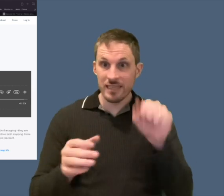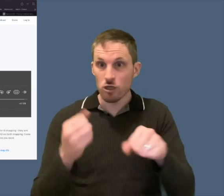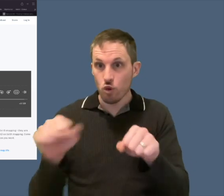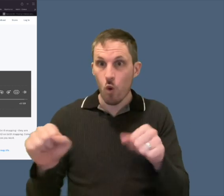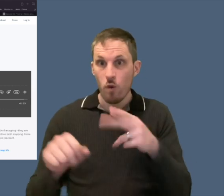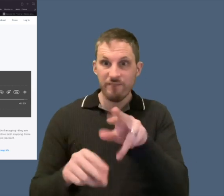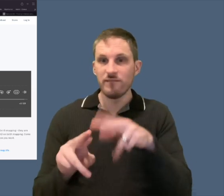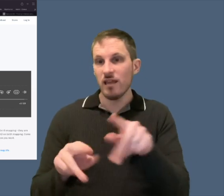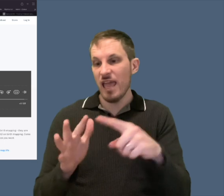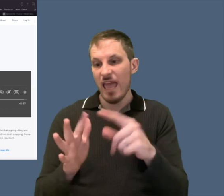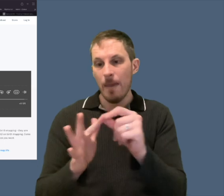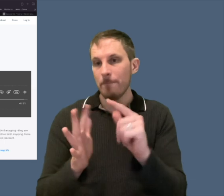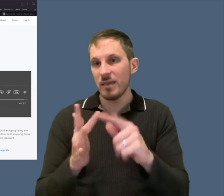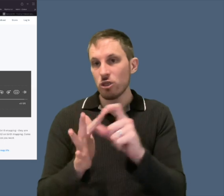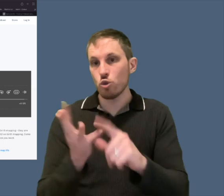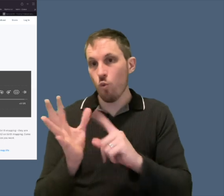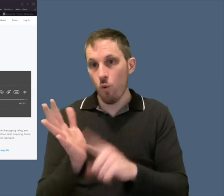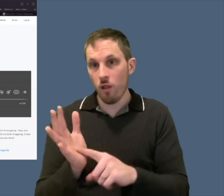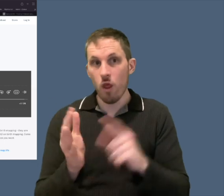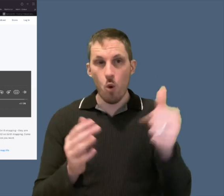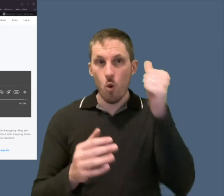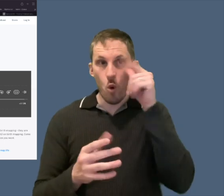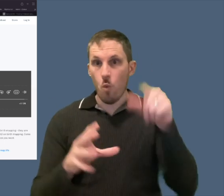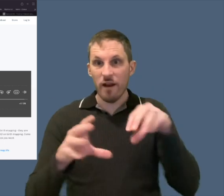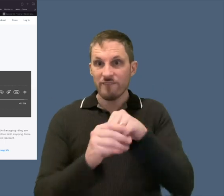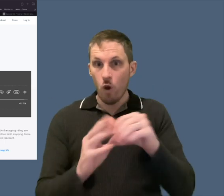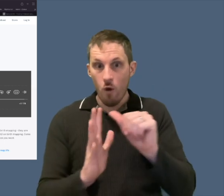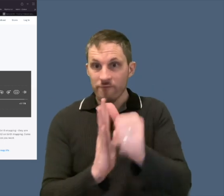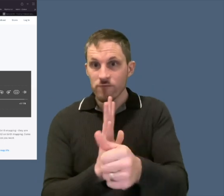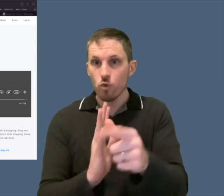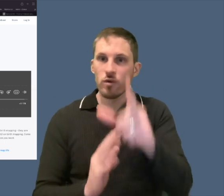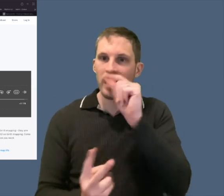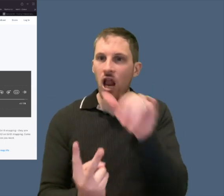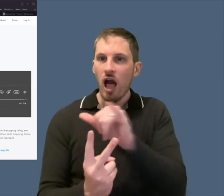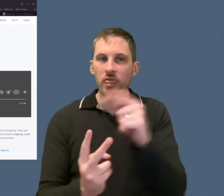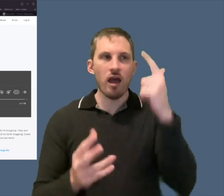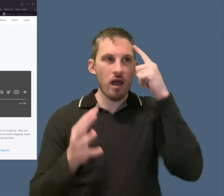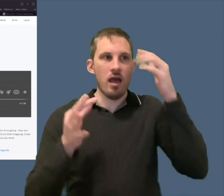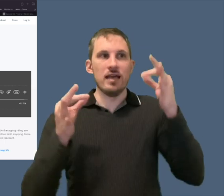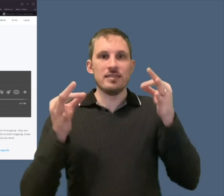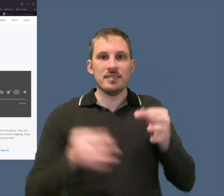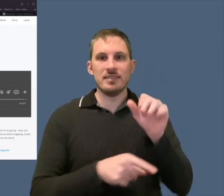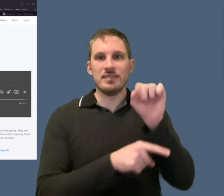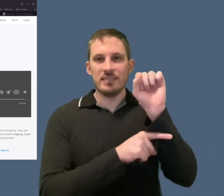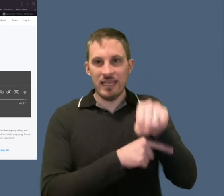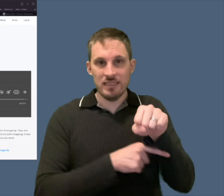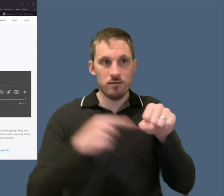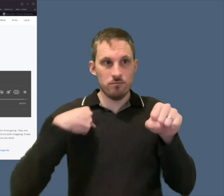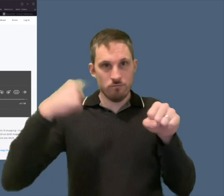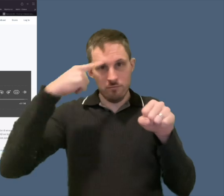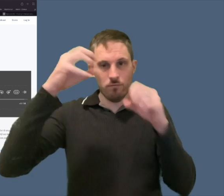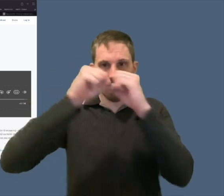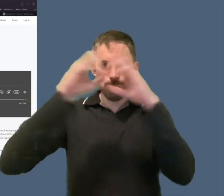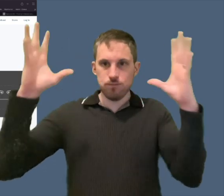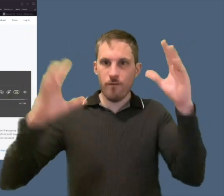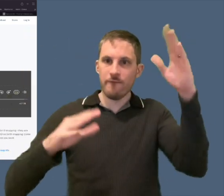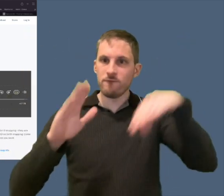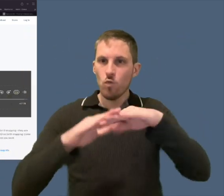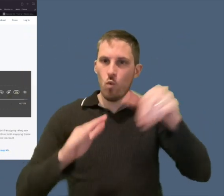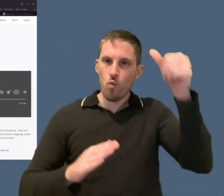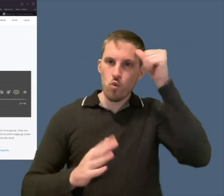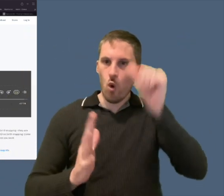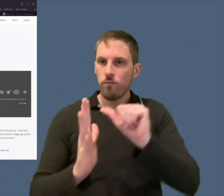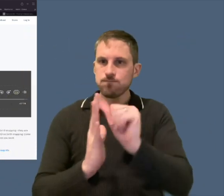epidural involves, you can either accept it with full knowledge, and as you describe, women who get there and they go, yep,